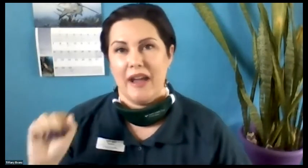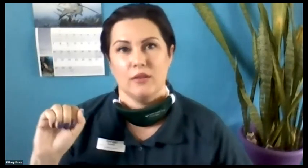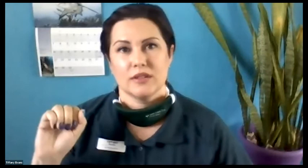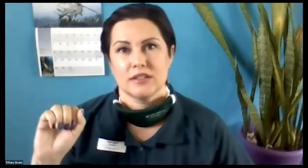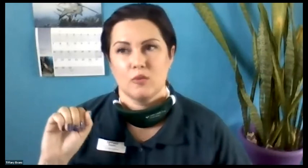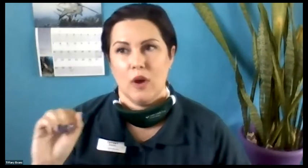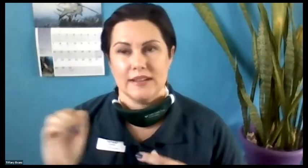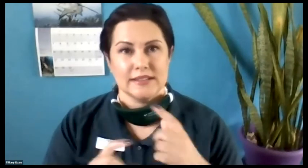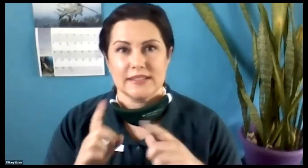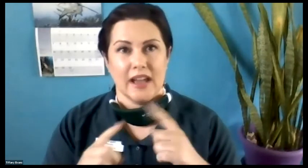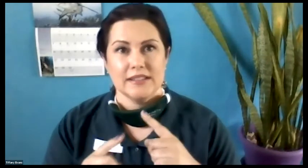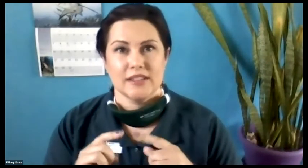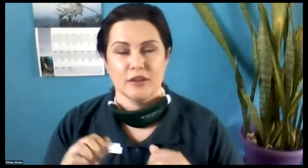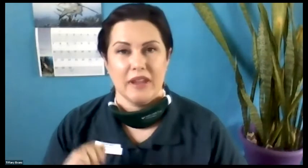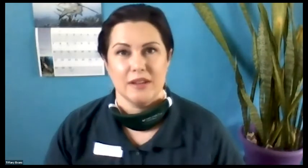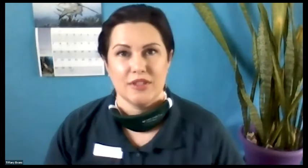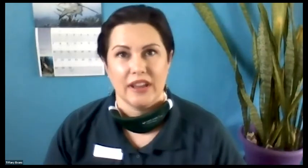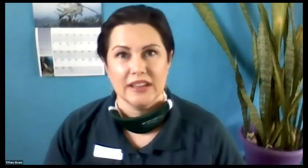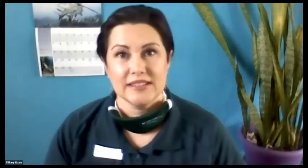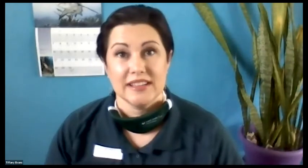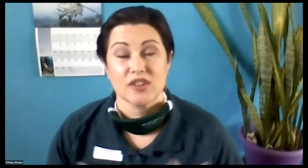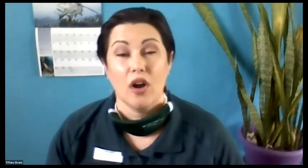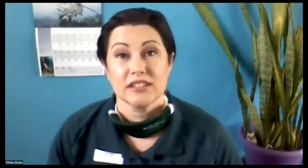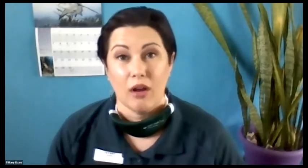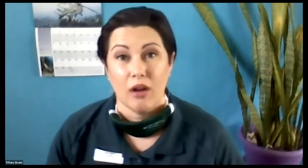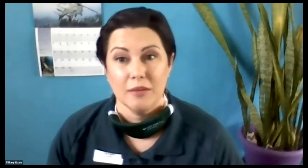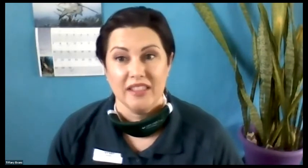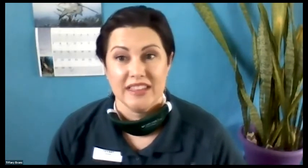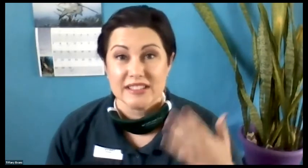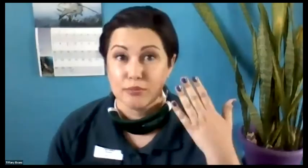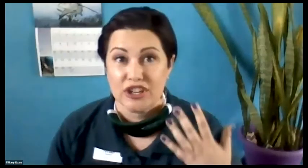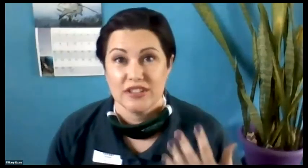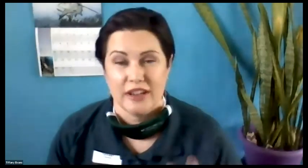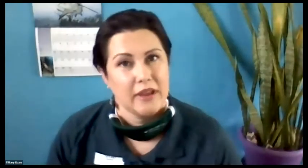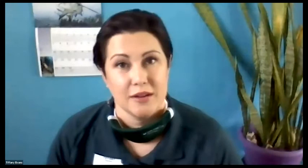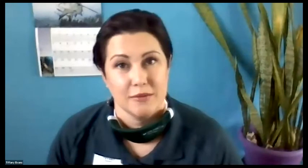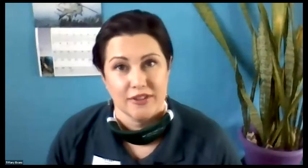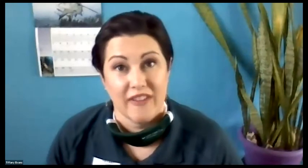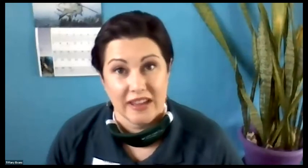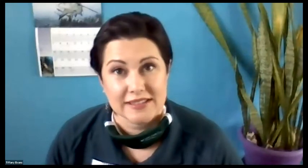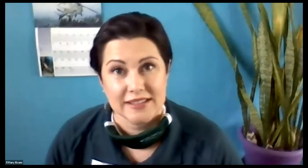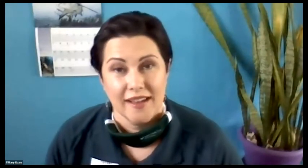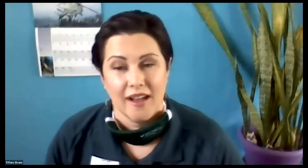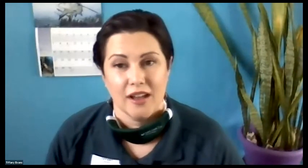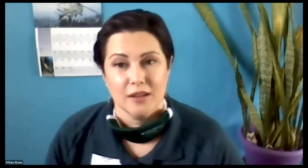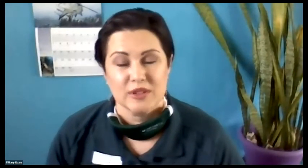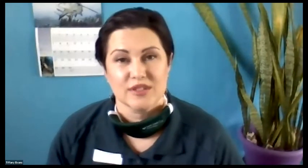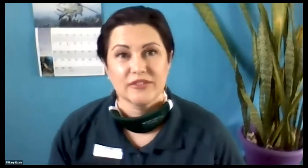about what signs that you're making with your hands, it's also all about the expression that you're making with your face. So there's different ways